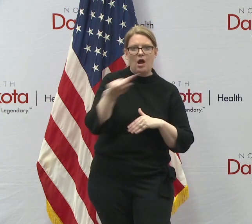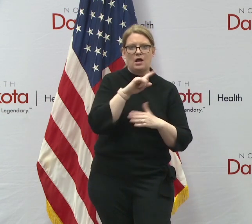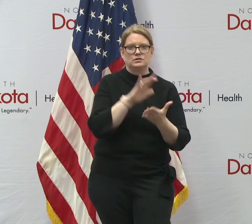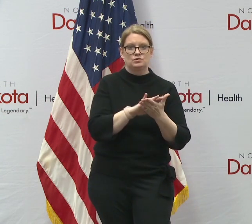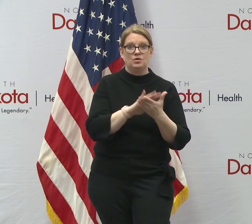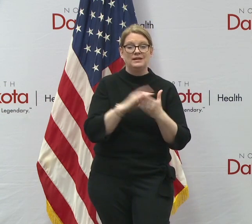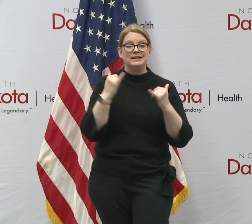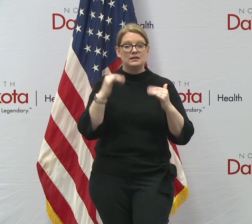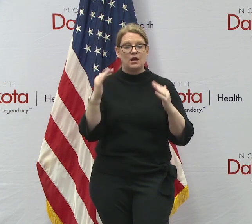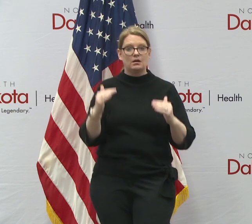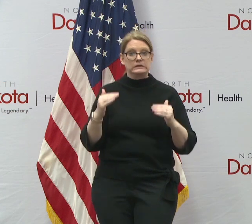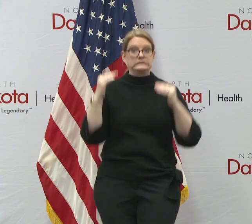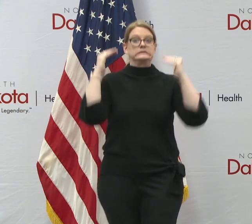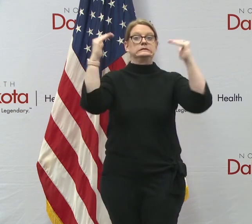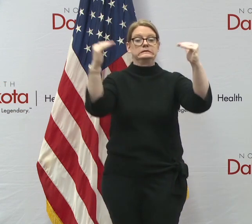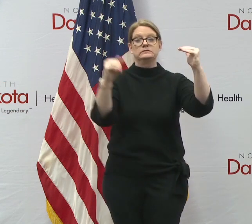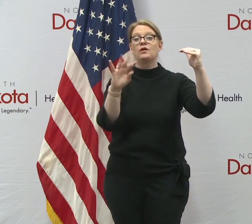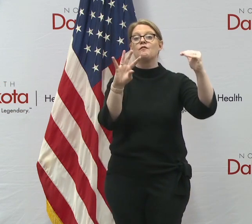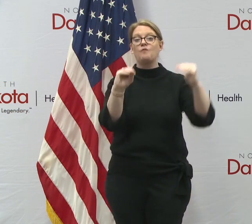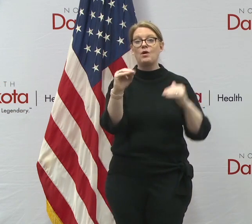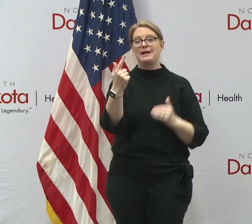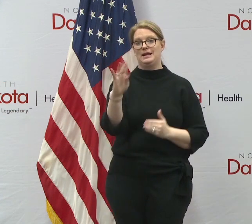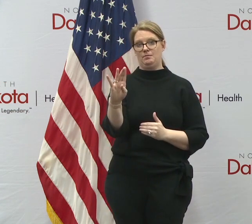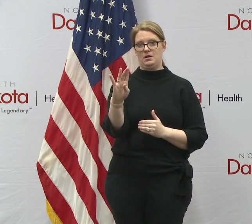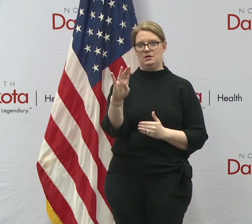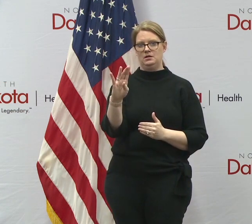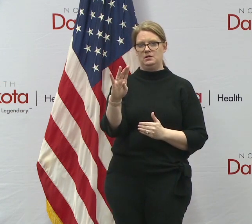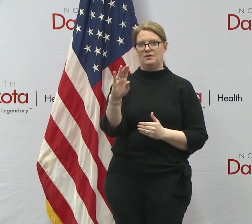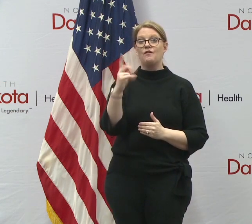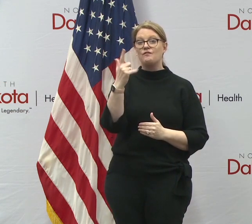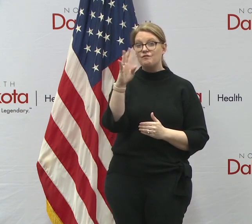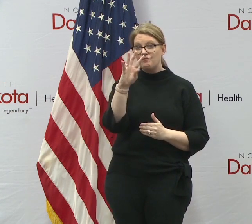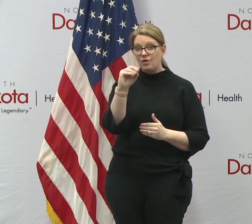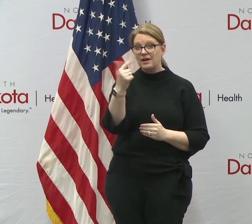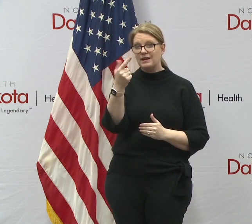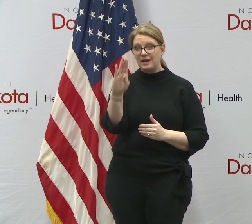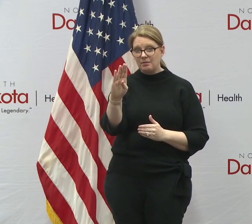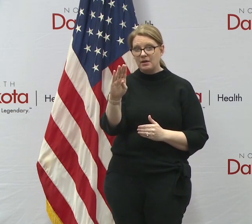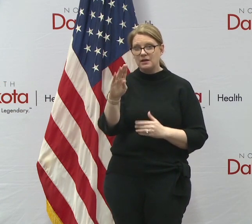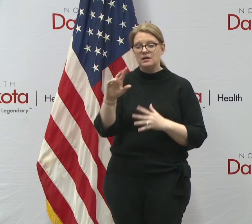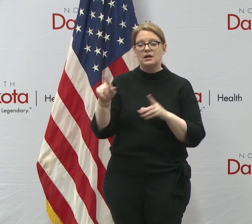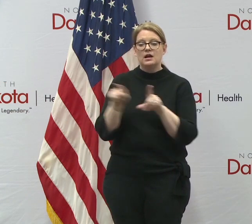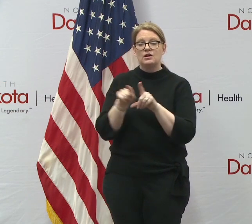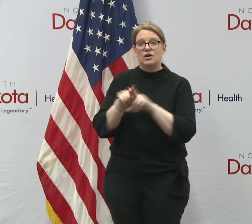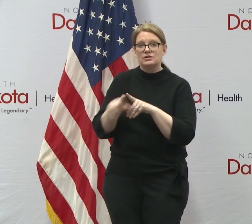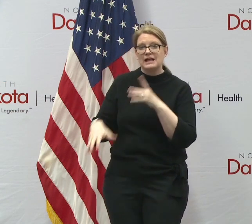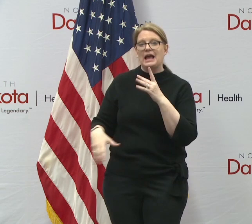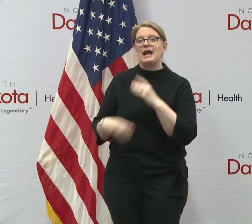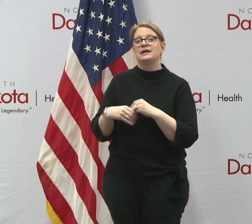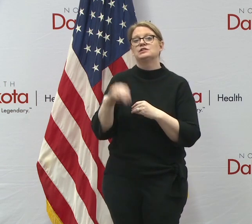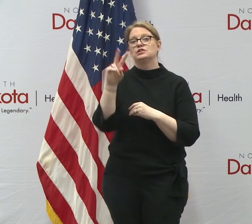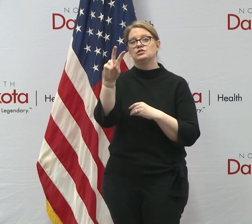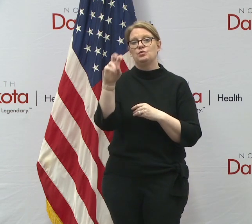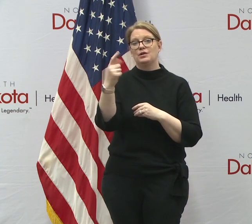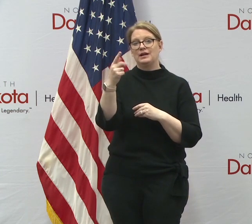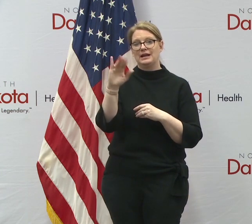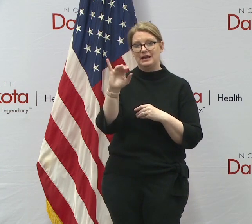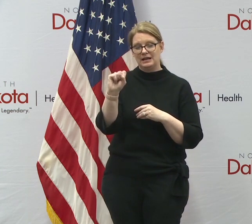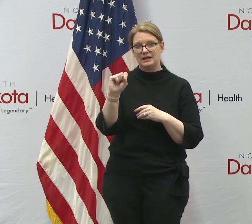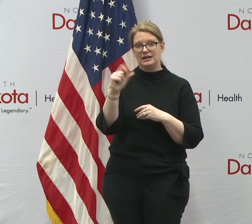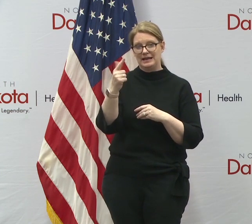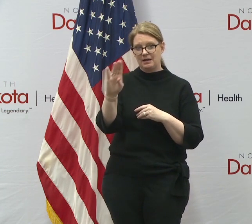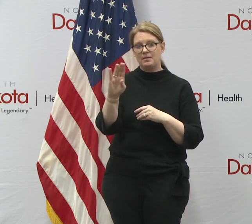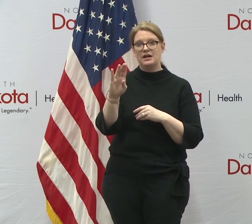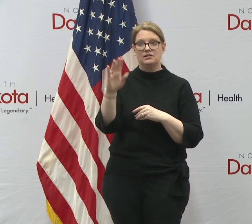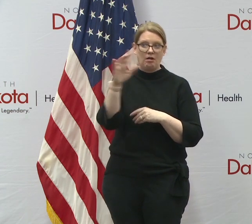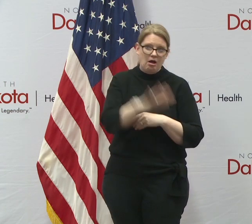40 gigabit backbone to every school facility, and we've worked with partners to add an additional 200 gigs to the backbone across the state, and